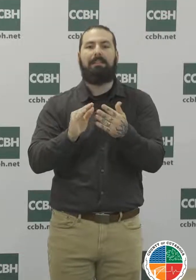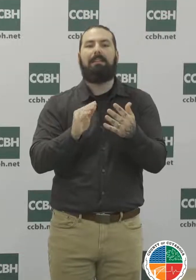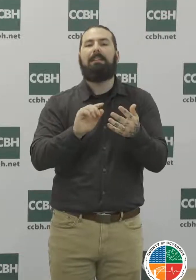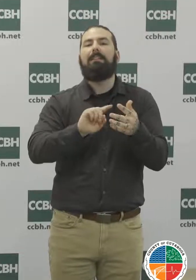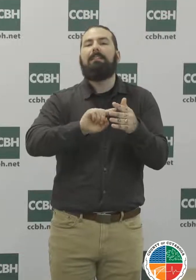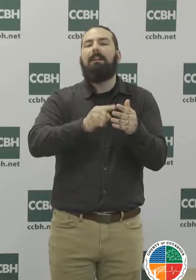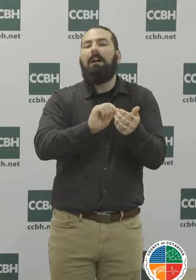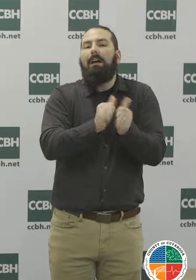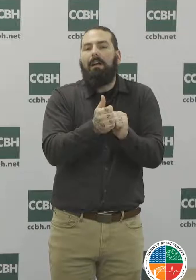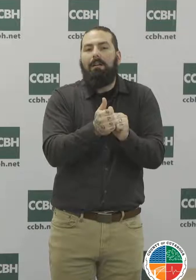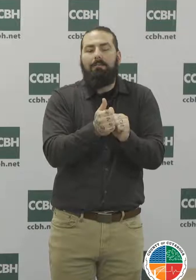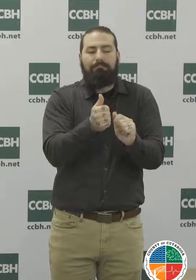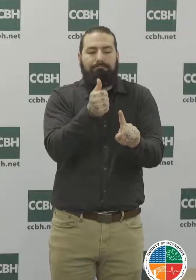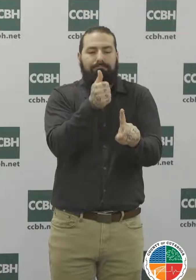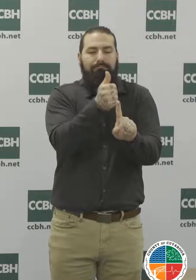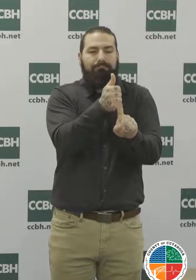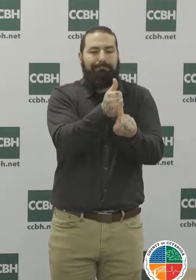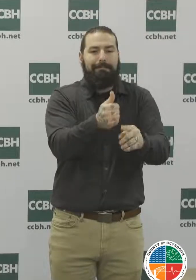now.